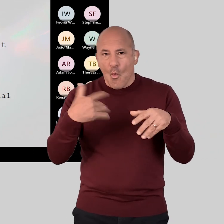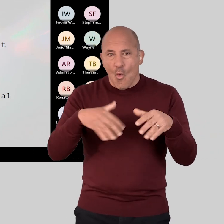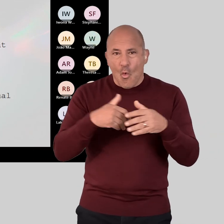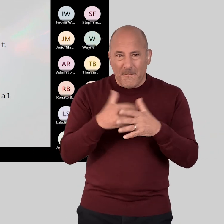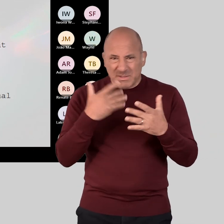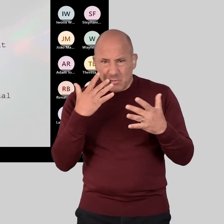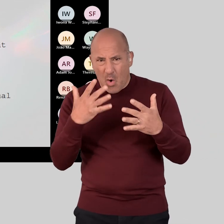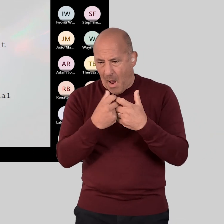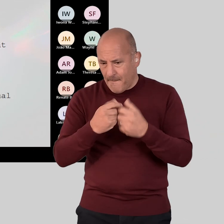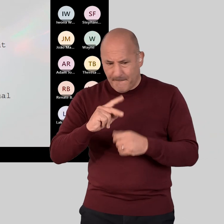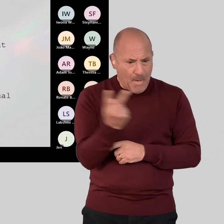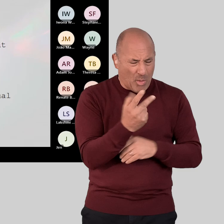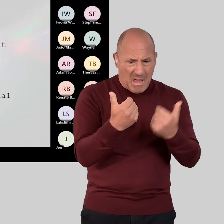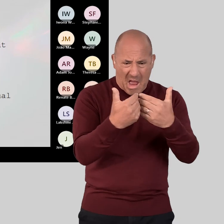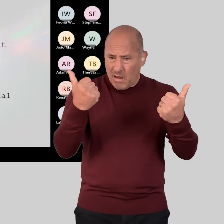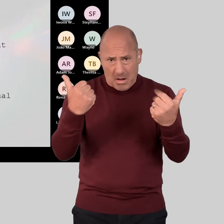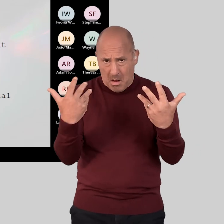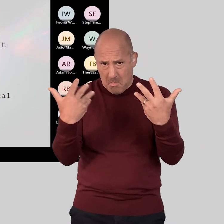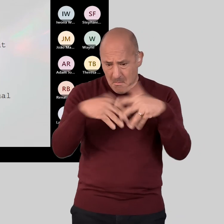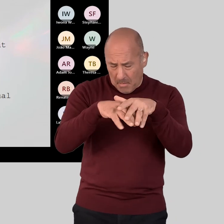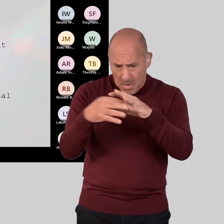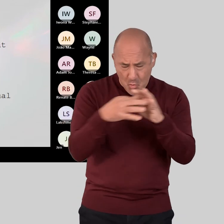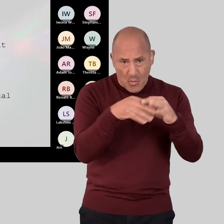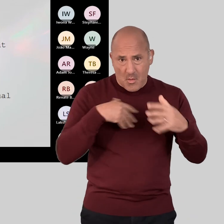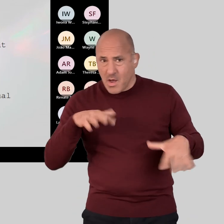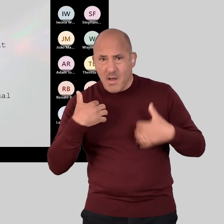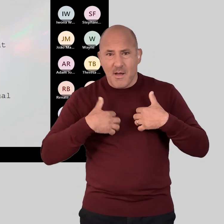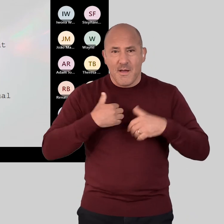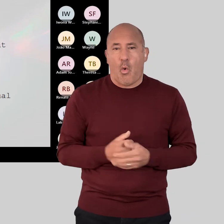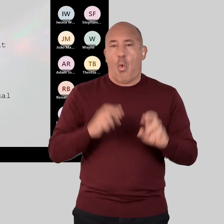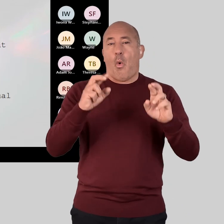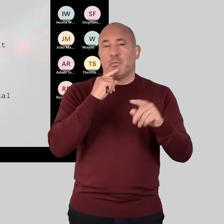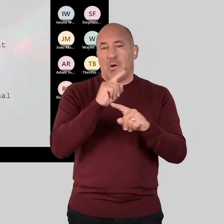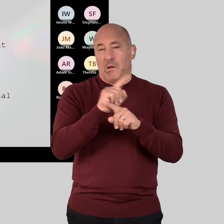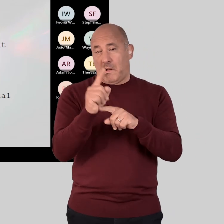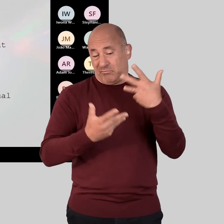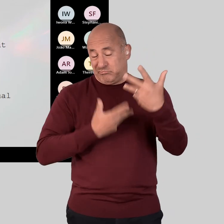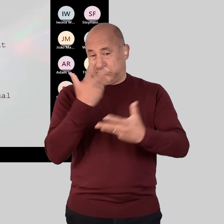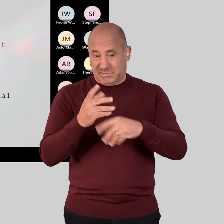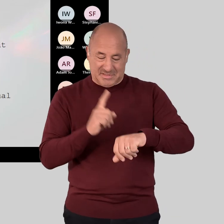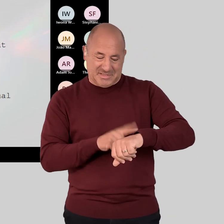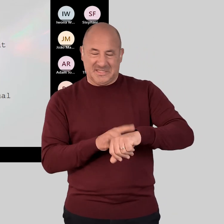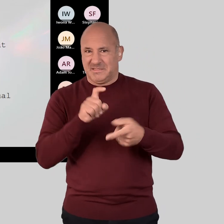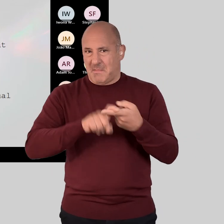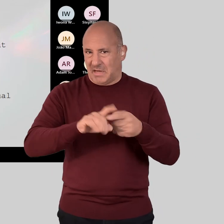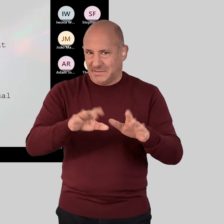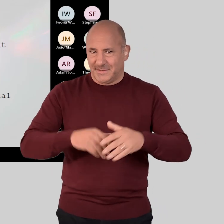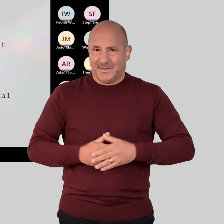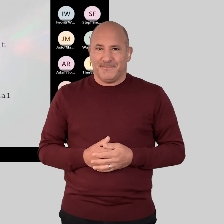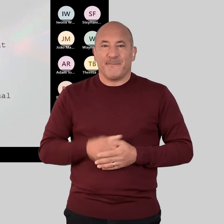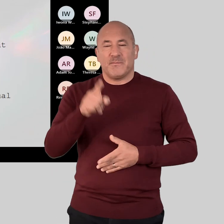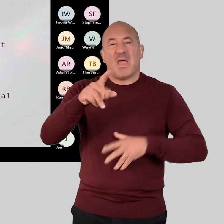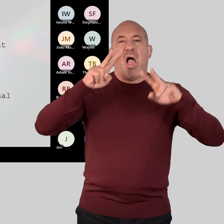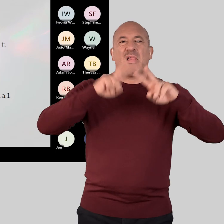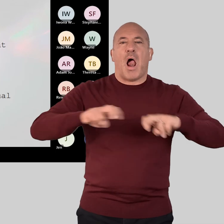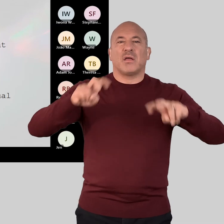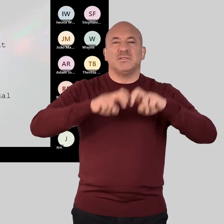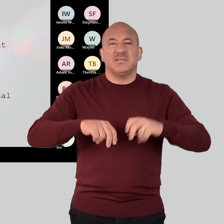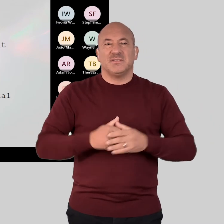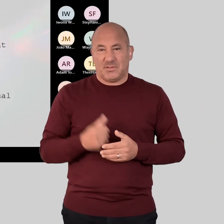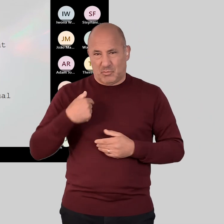things are said that show the way that these two things work together. And we'll hopefully talk a bit about that in a minute if there's